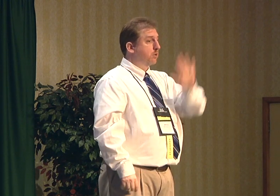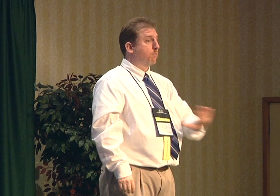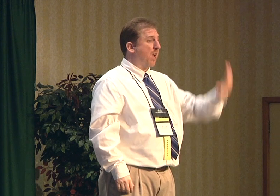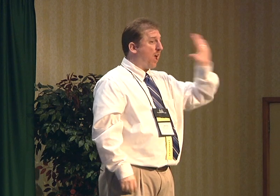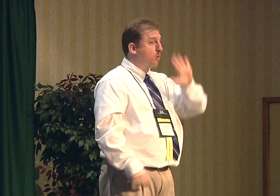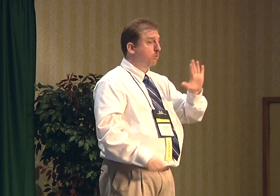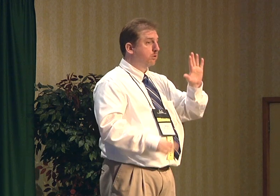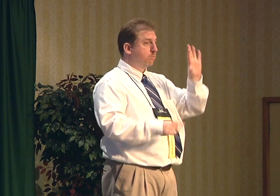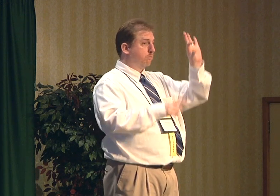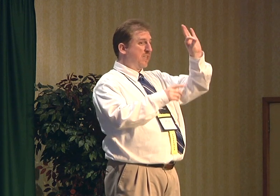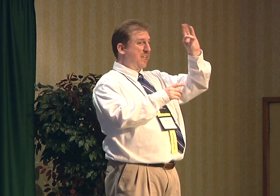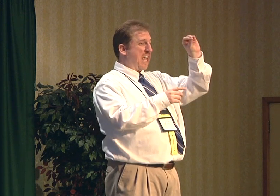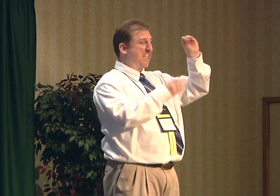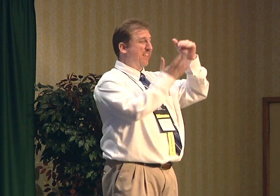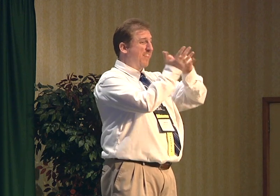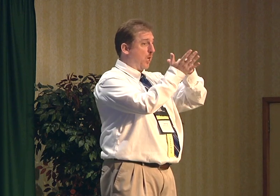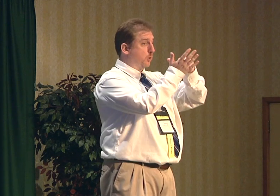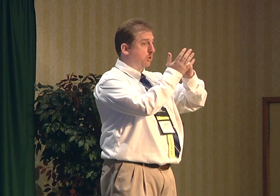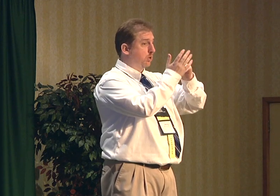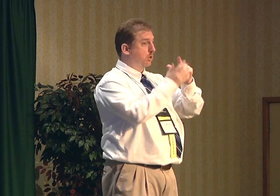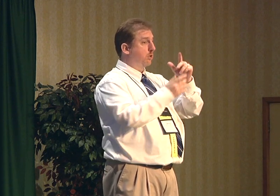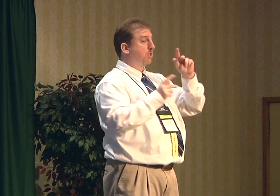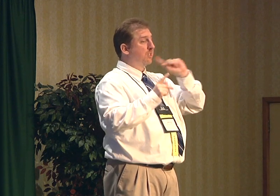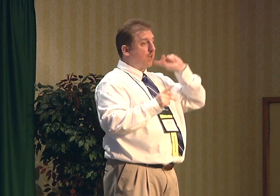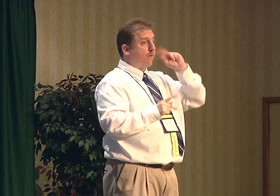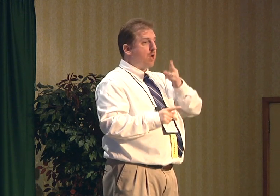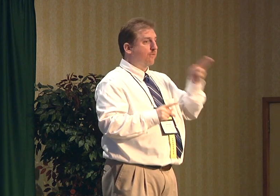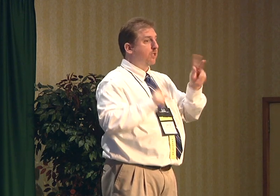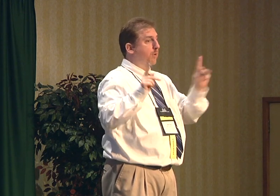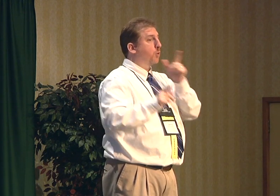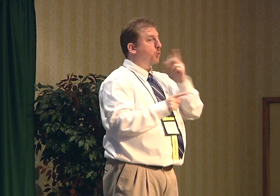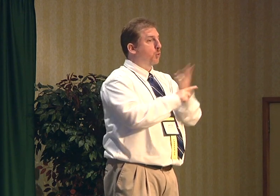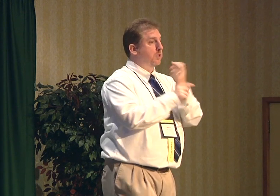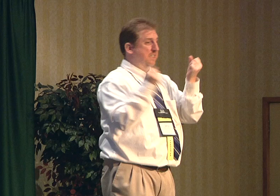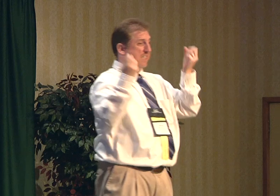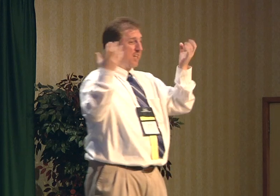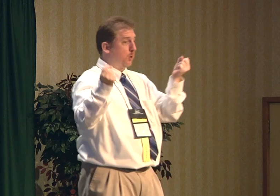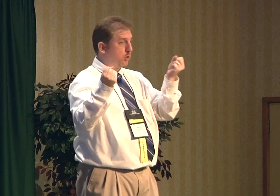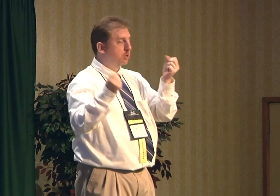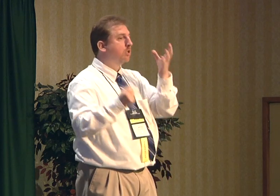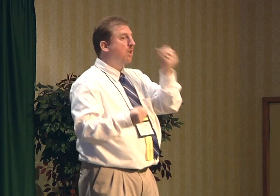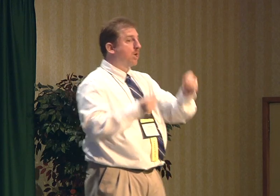Right now in Missouri, there's about 90,000 deaf and hard of hearing people who use sign